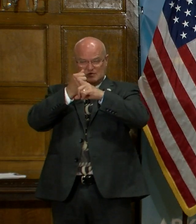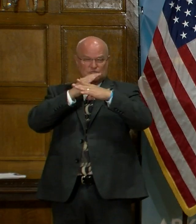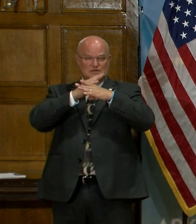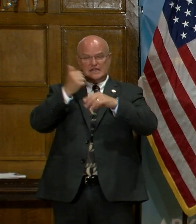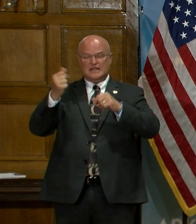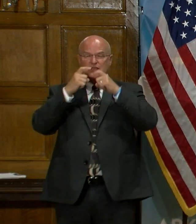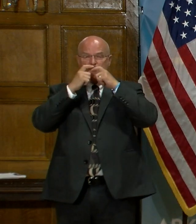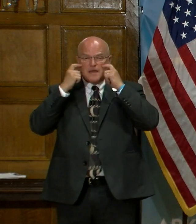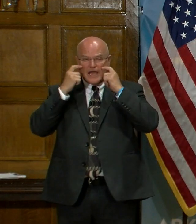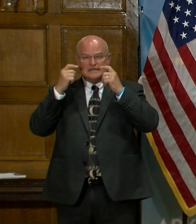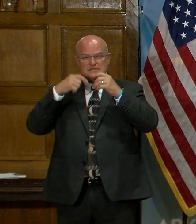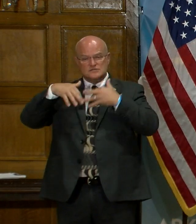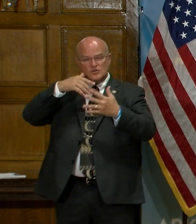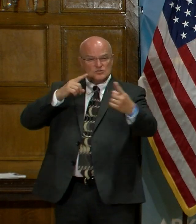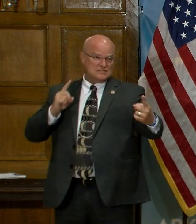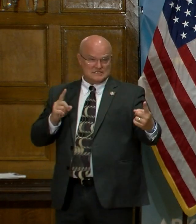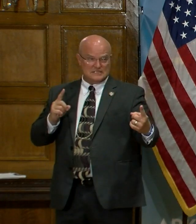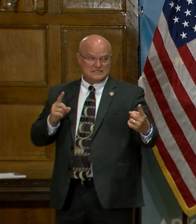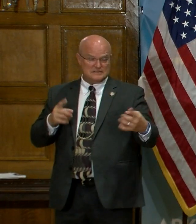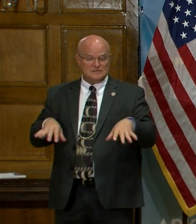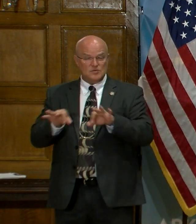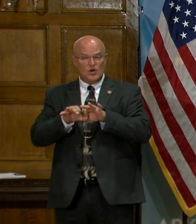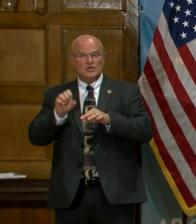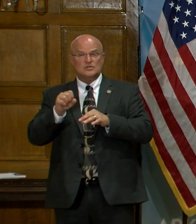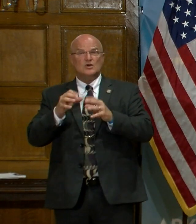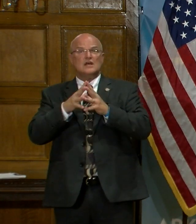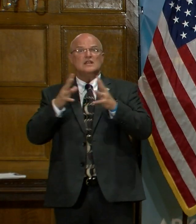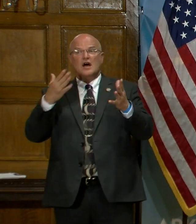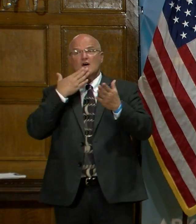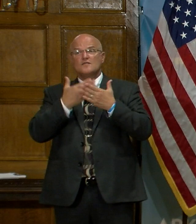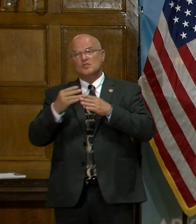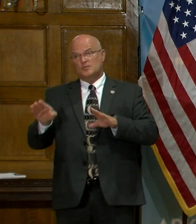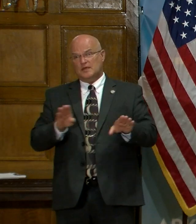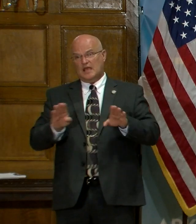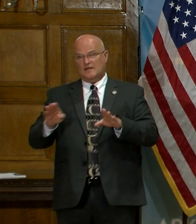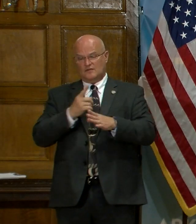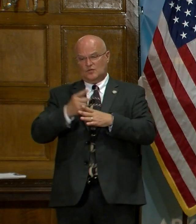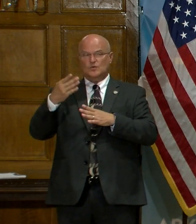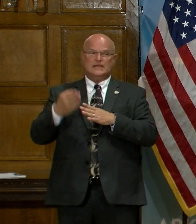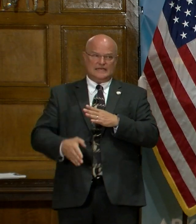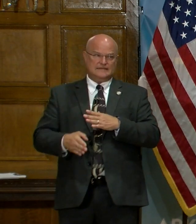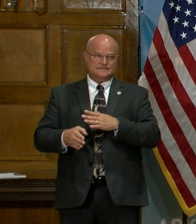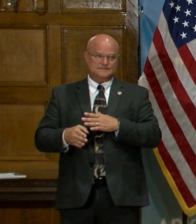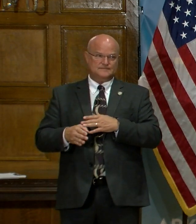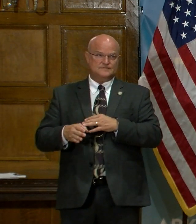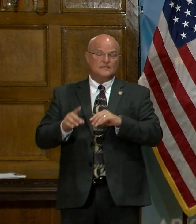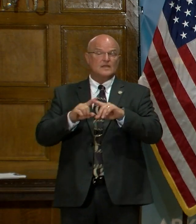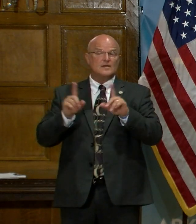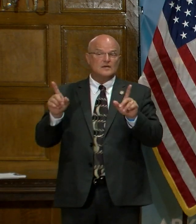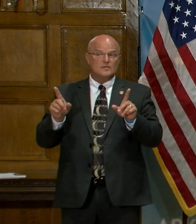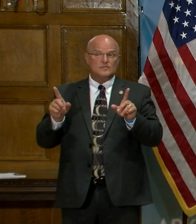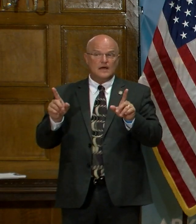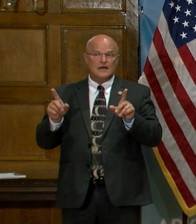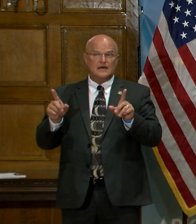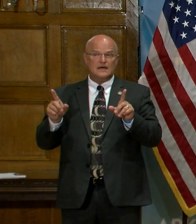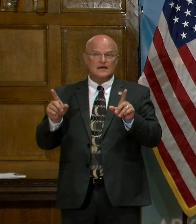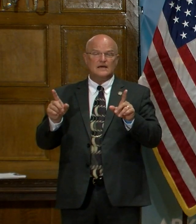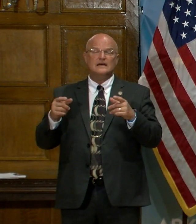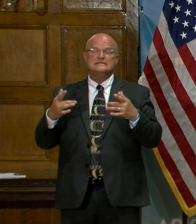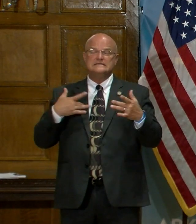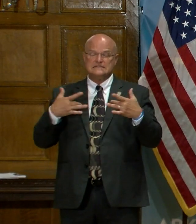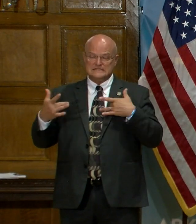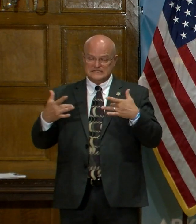others, wearing a mask and social distancing. And so there's a lot of good behavior over this weekend. But there is